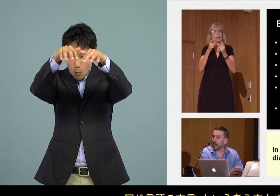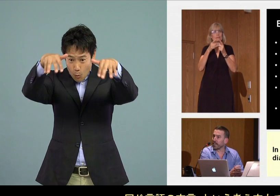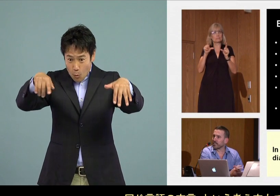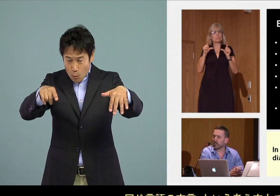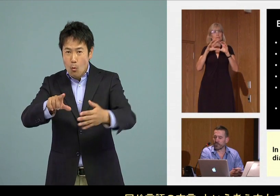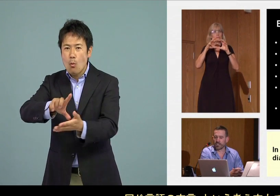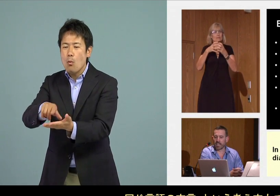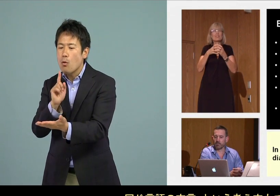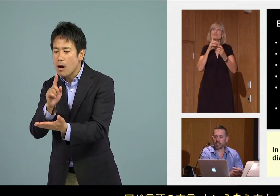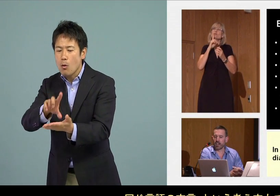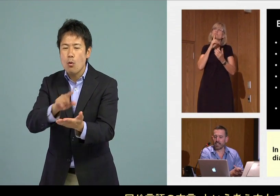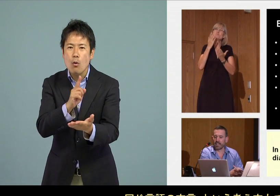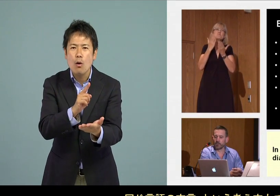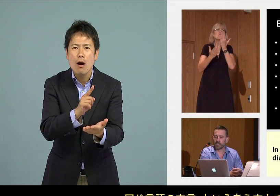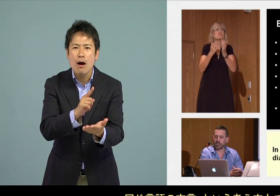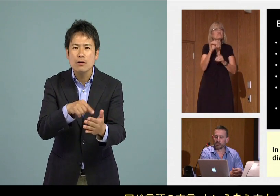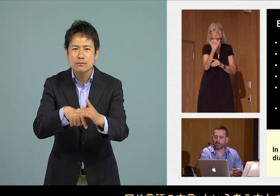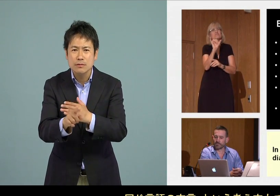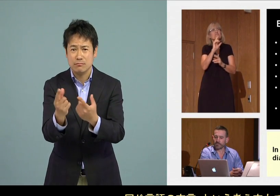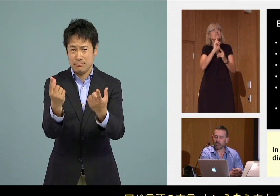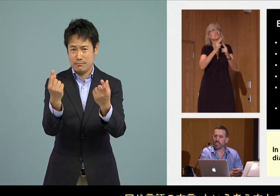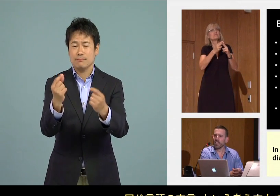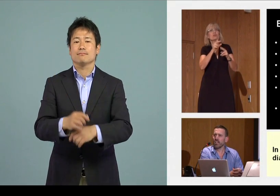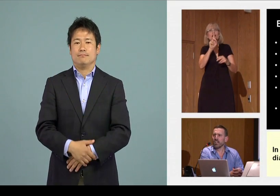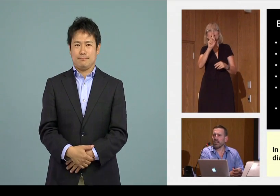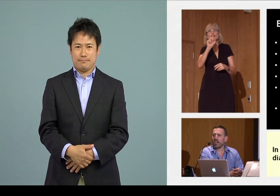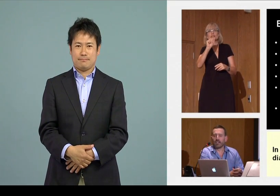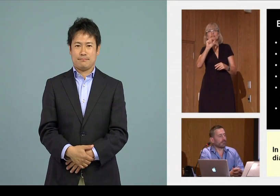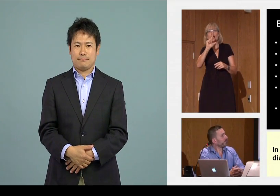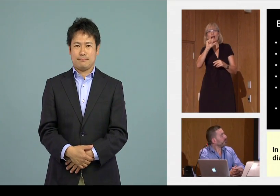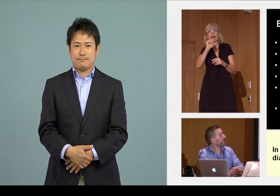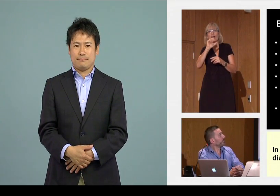be dialects of the same sign language.